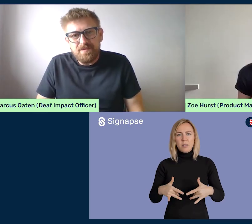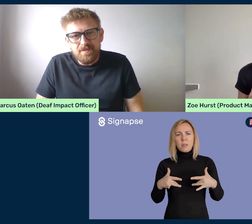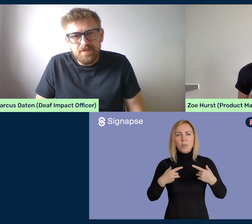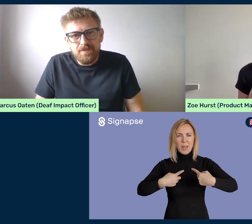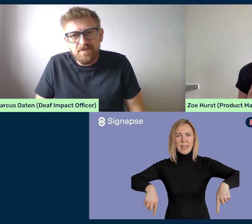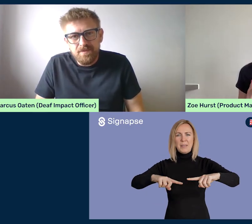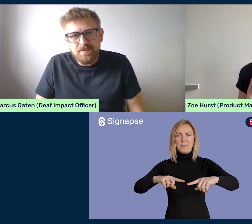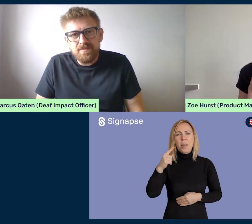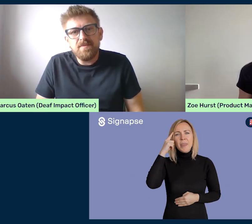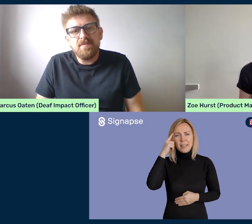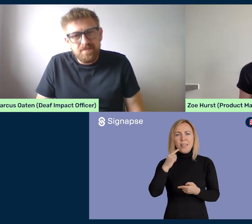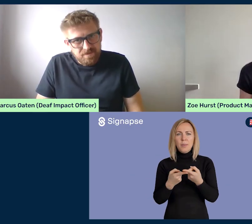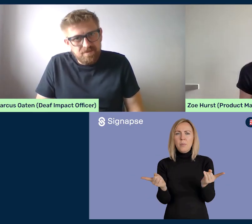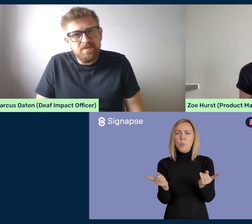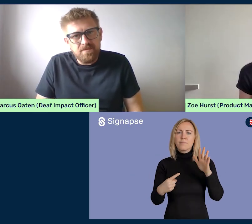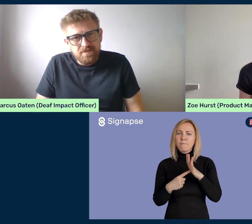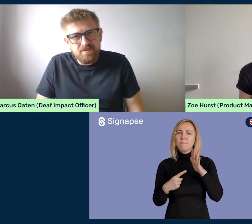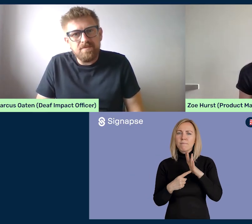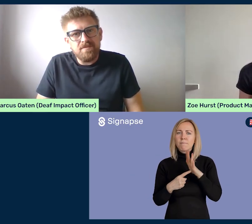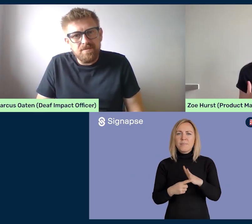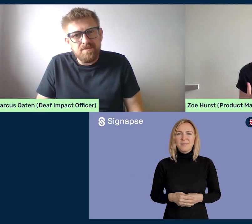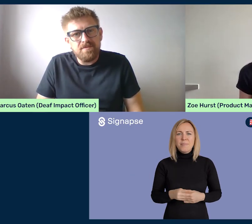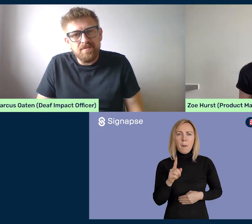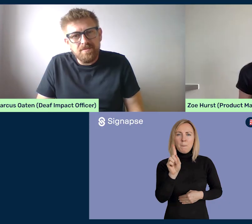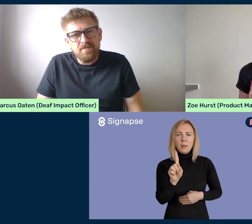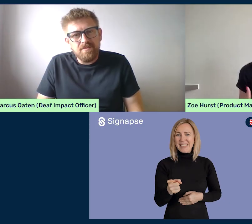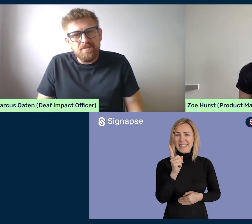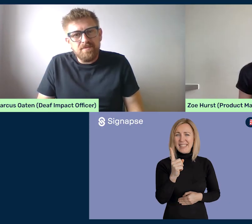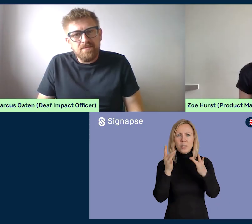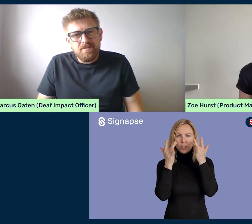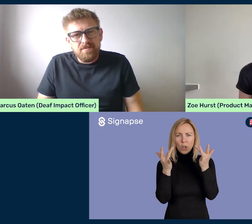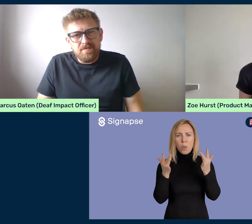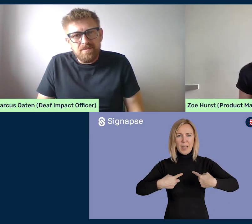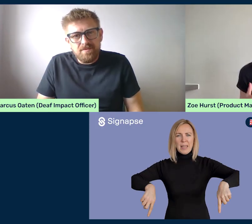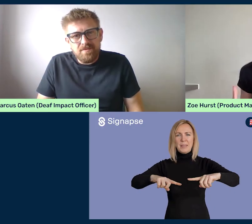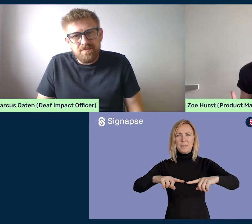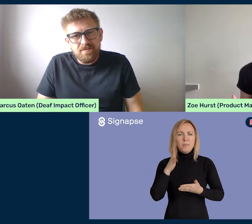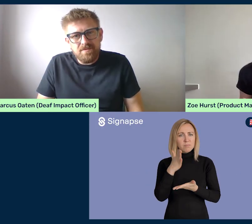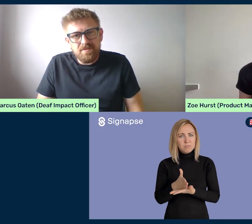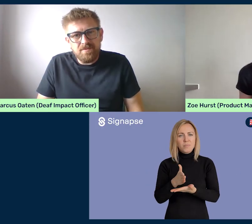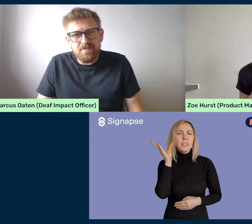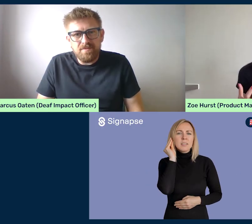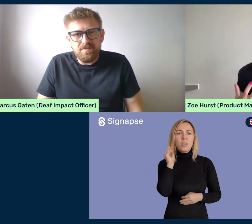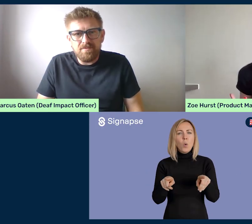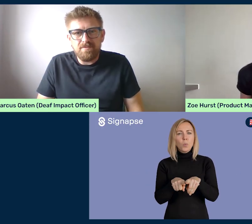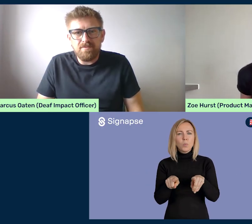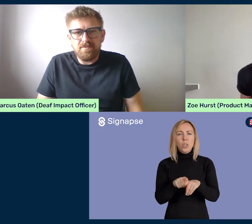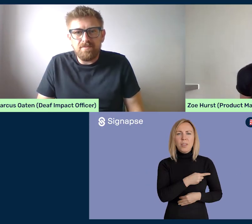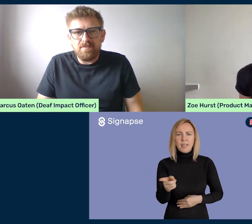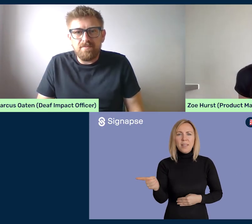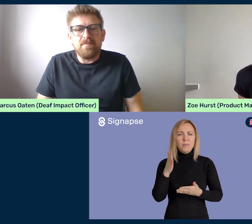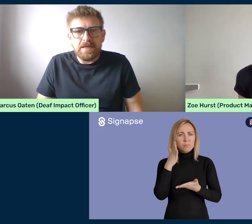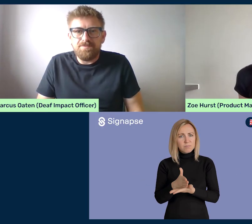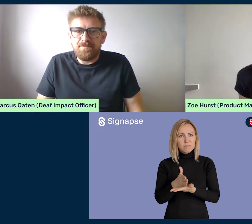like, we think they're incredibly important, but like you said, it shows that we're listening and they are incredibly important and they feel it as